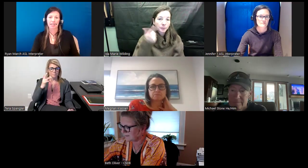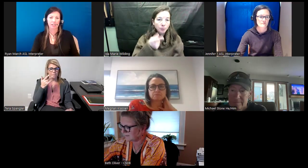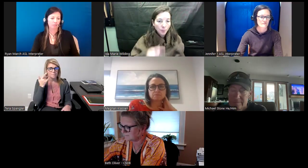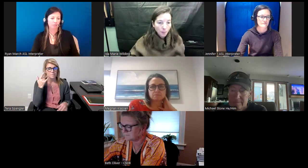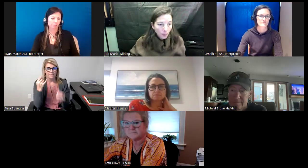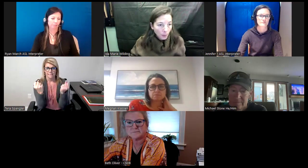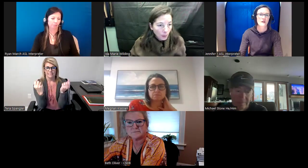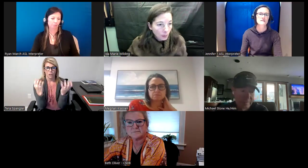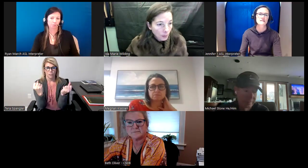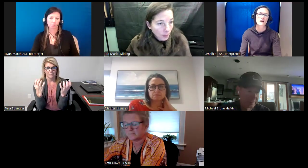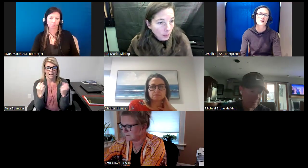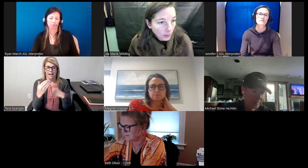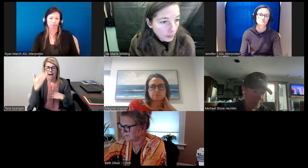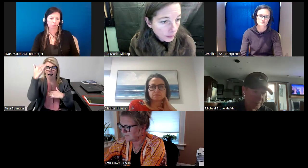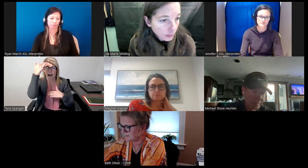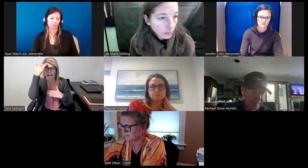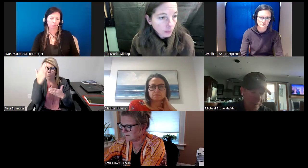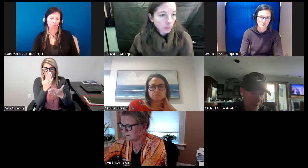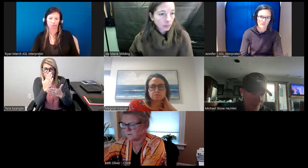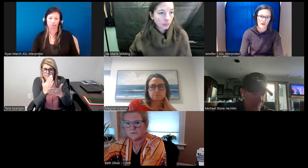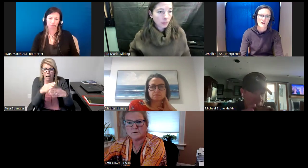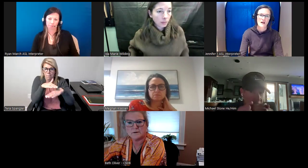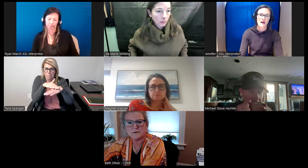Yeah, Tara? This is Tara.